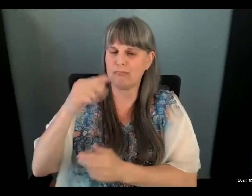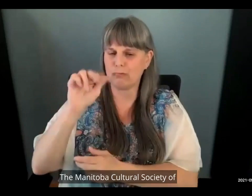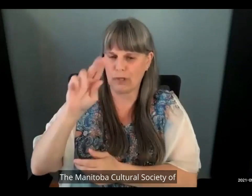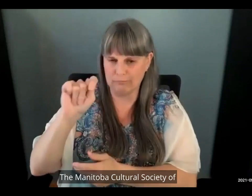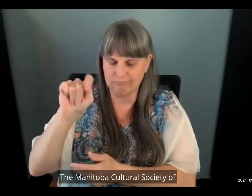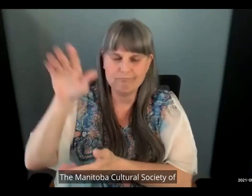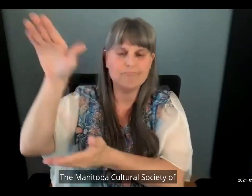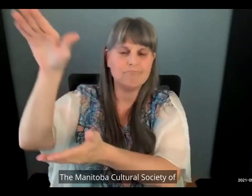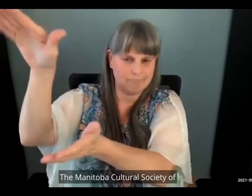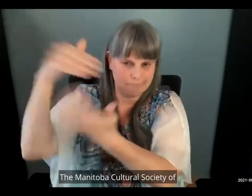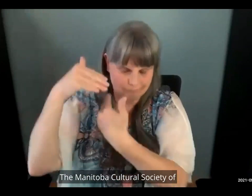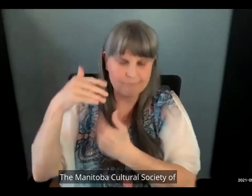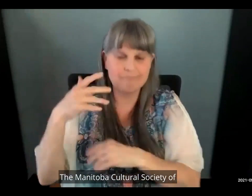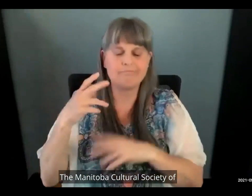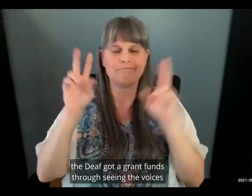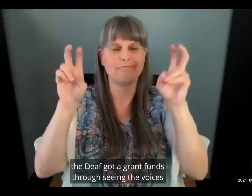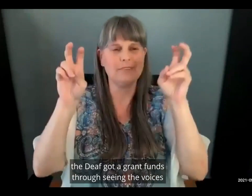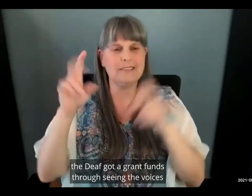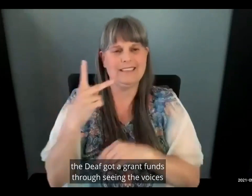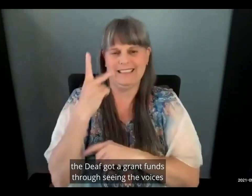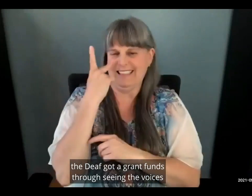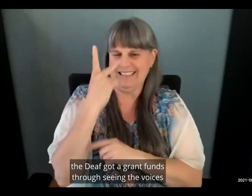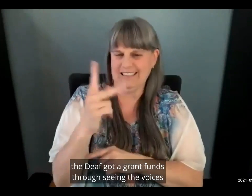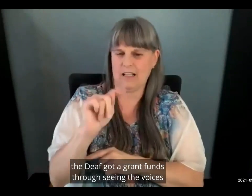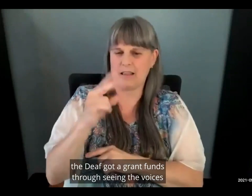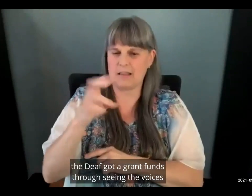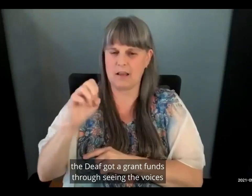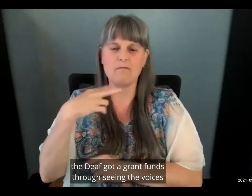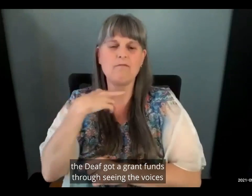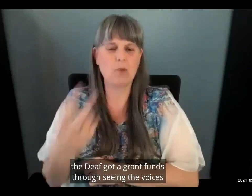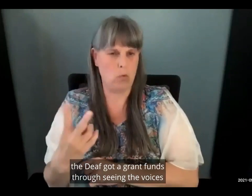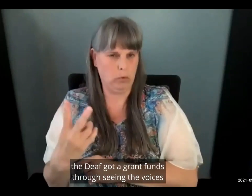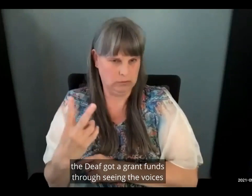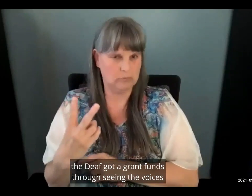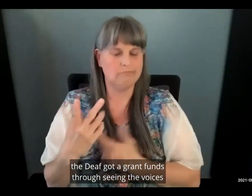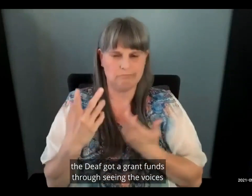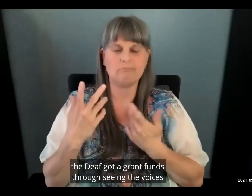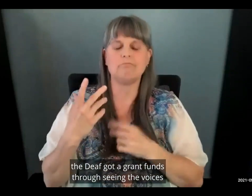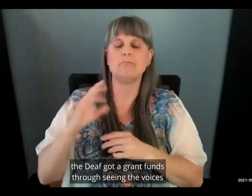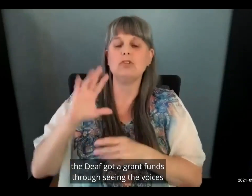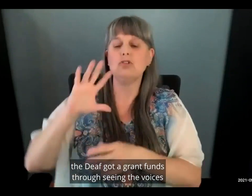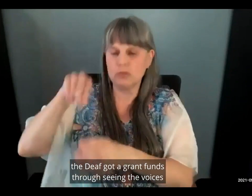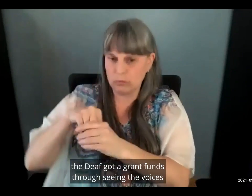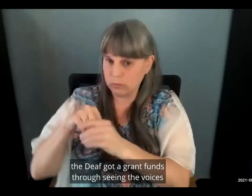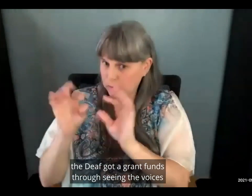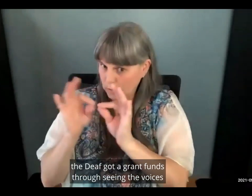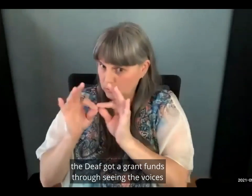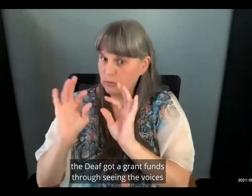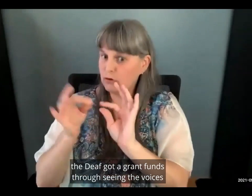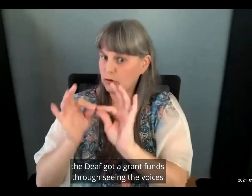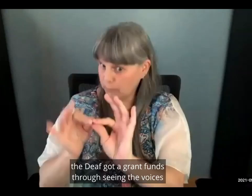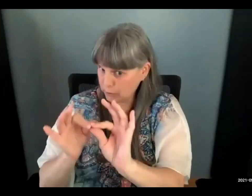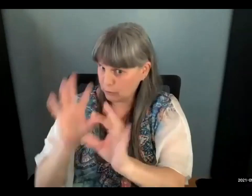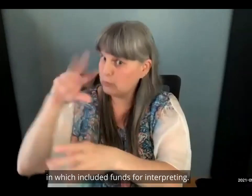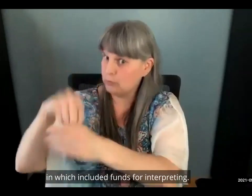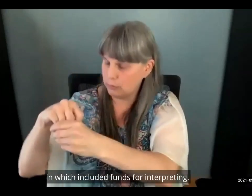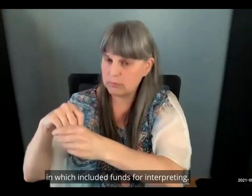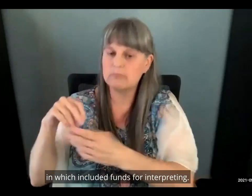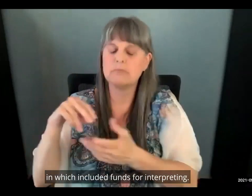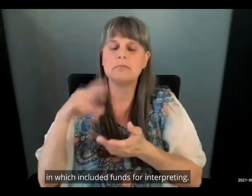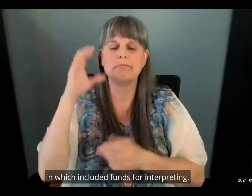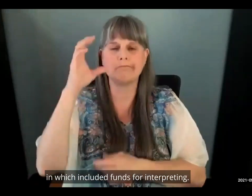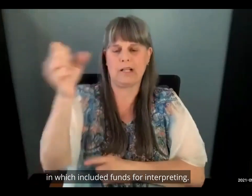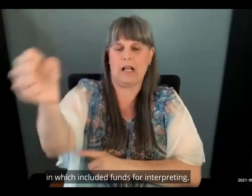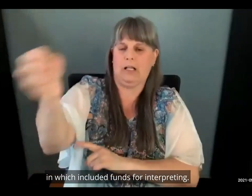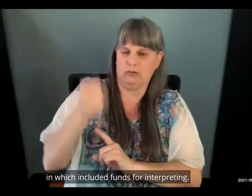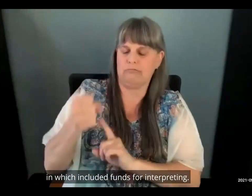The Manitoba Cultural Society of the Deaf got a grant funds to through seeing the voices, and which